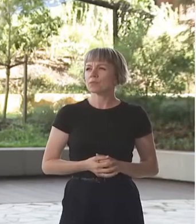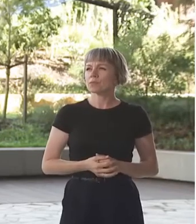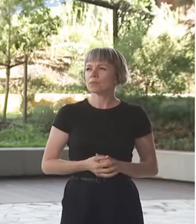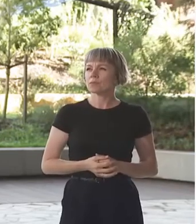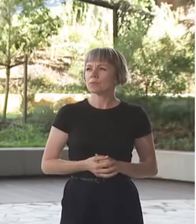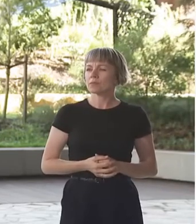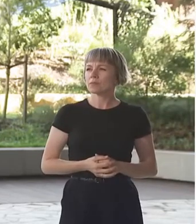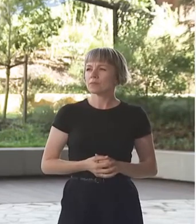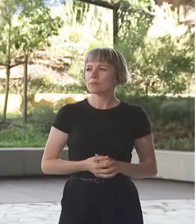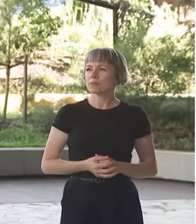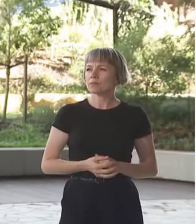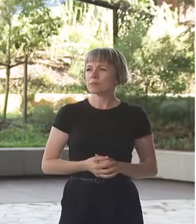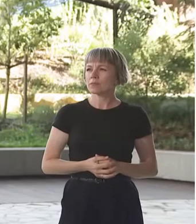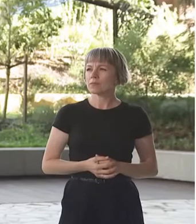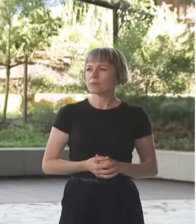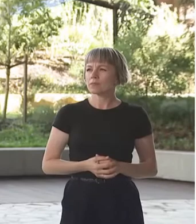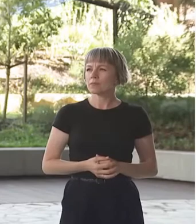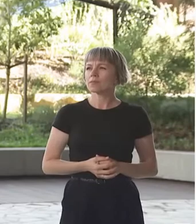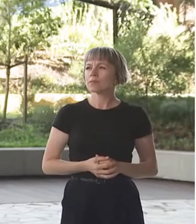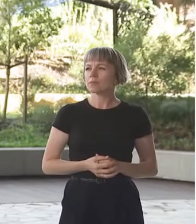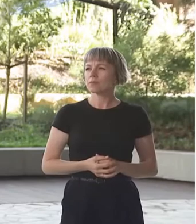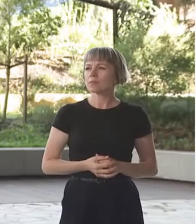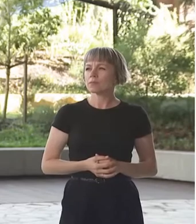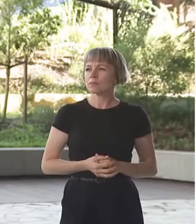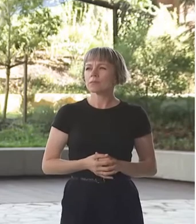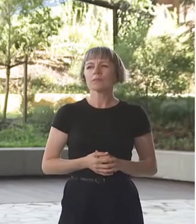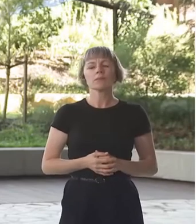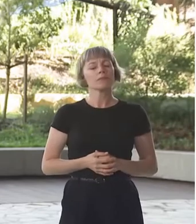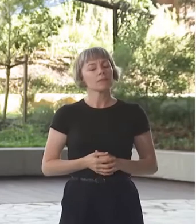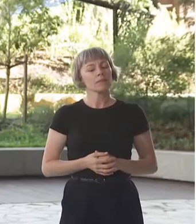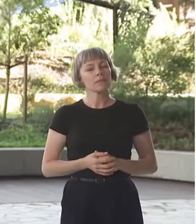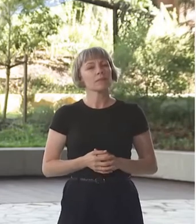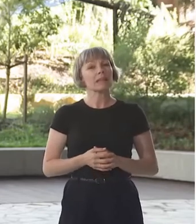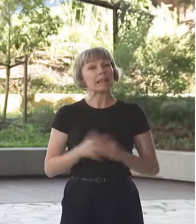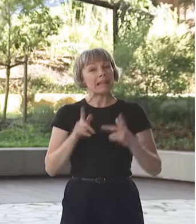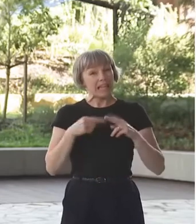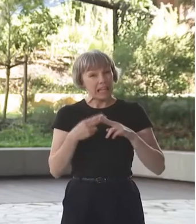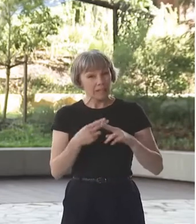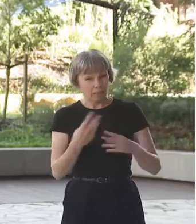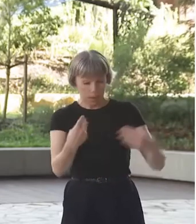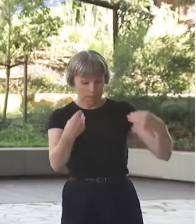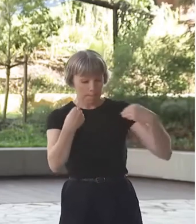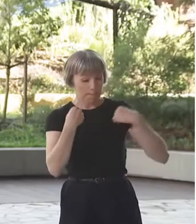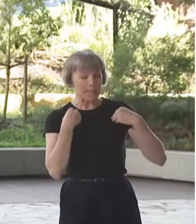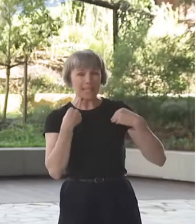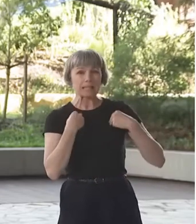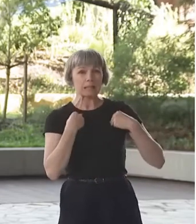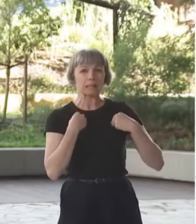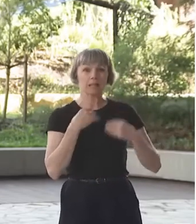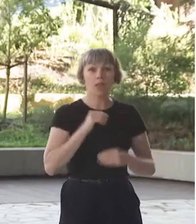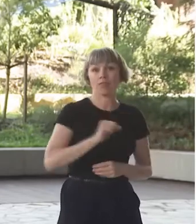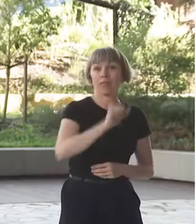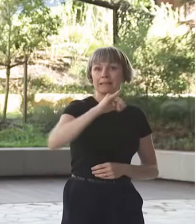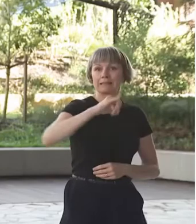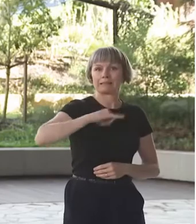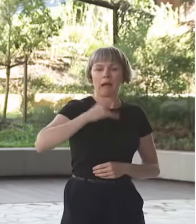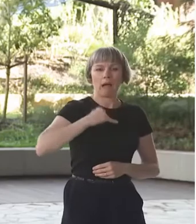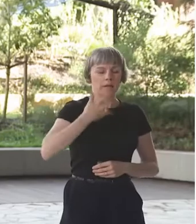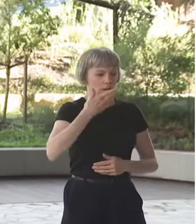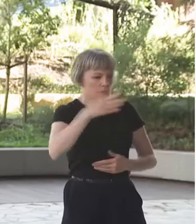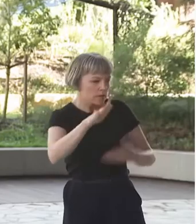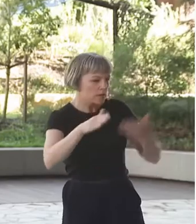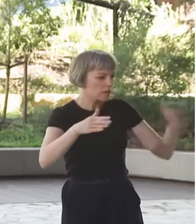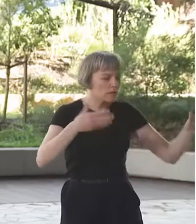employers, that only in the instance of there being under pressure and really stretched that these workers can return. Is